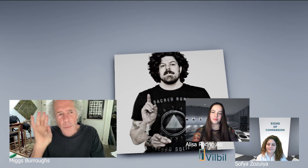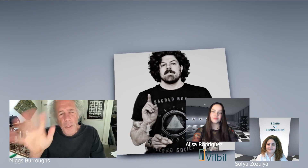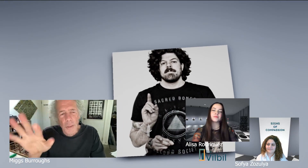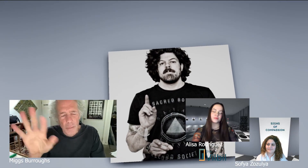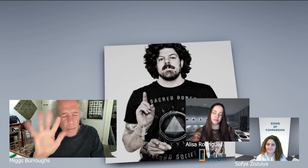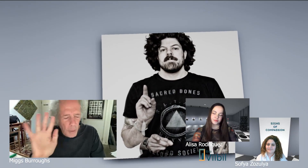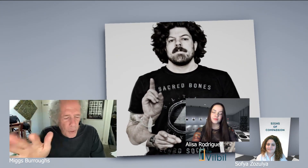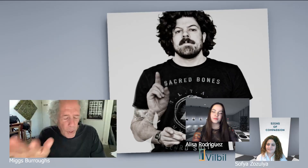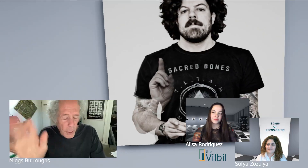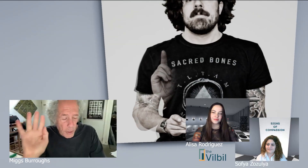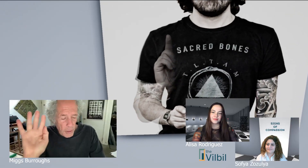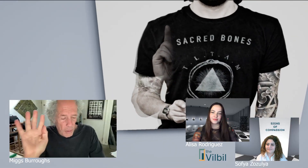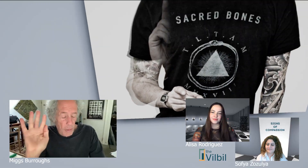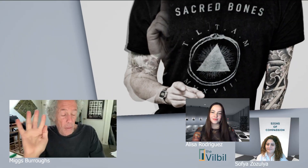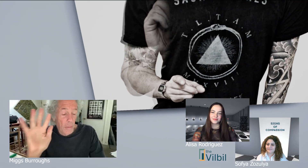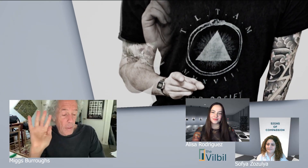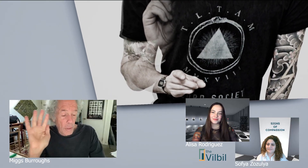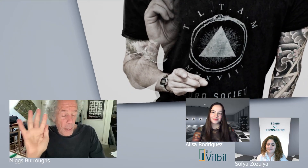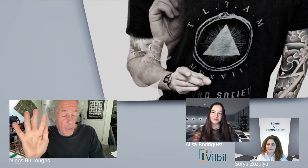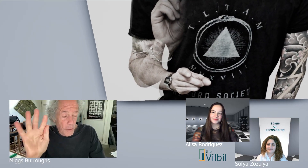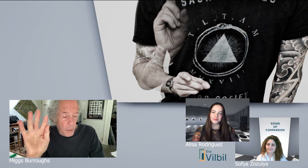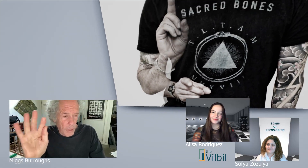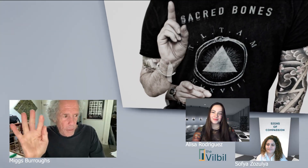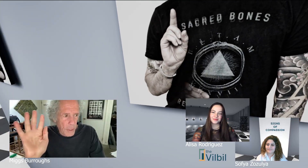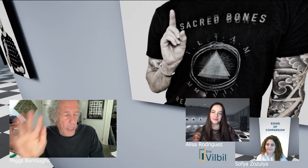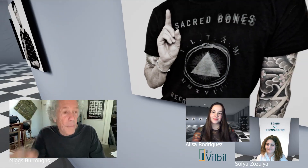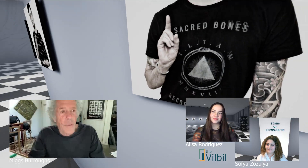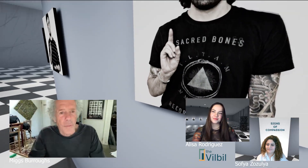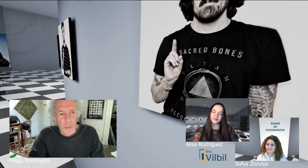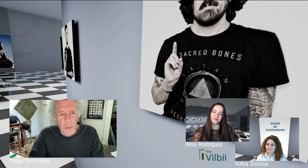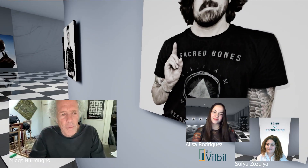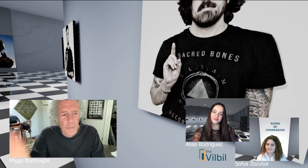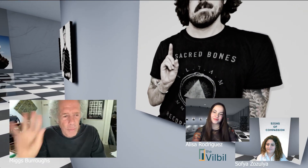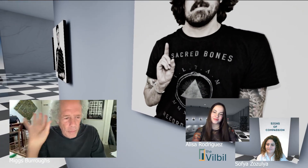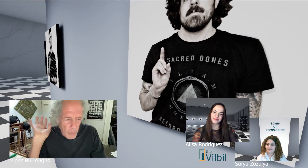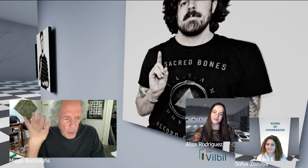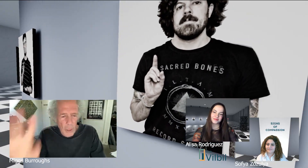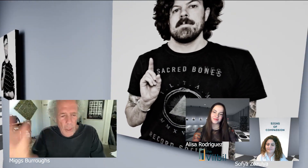but I appreciate the level, the depth of your